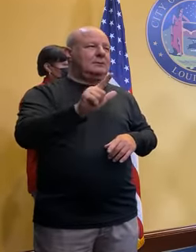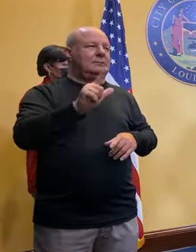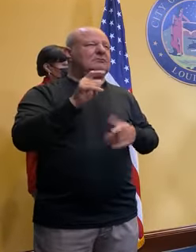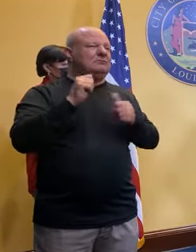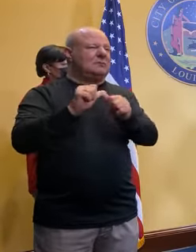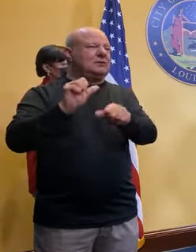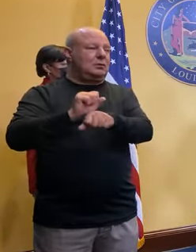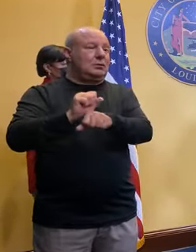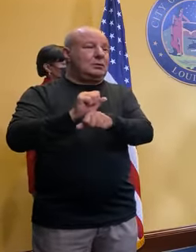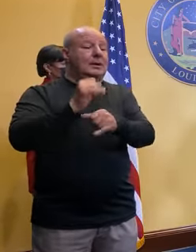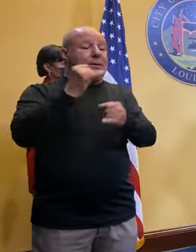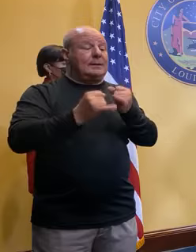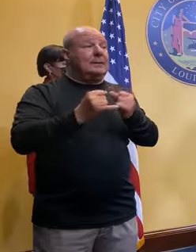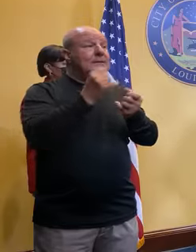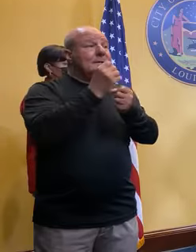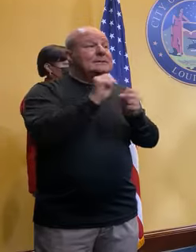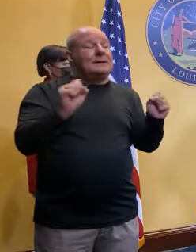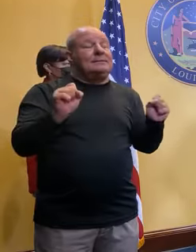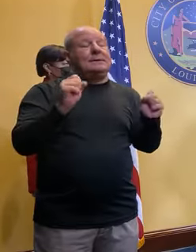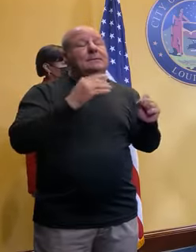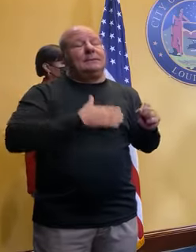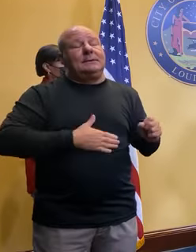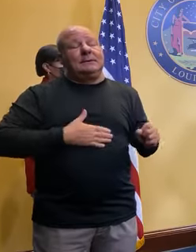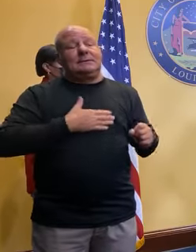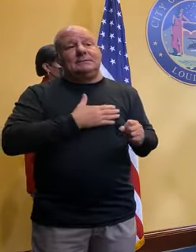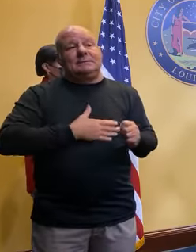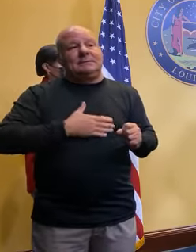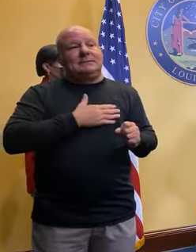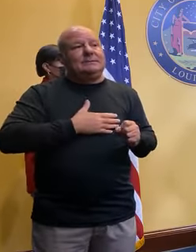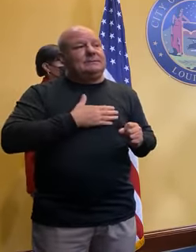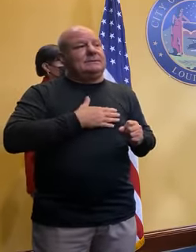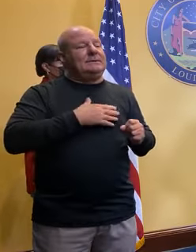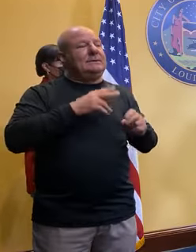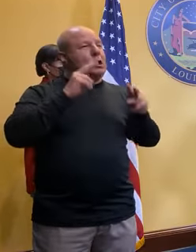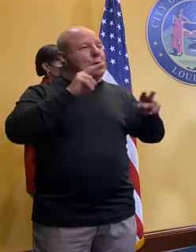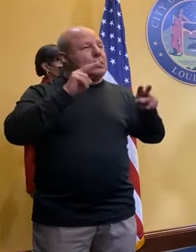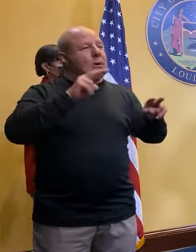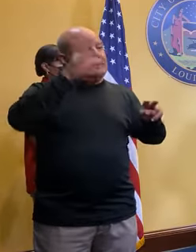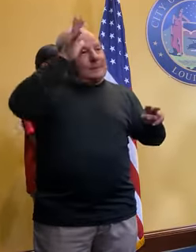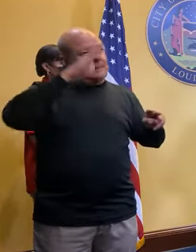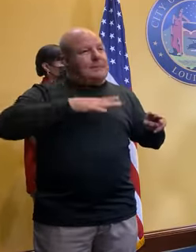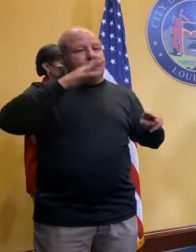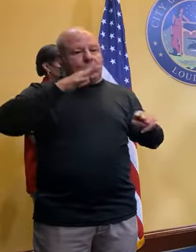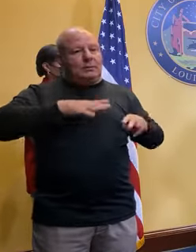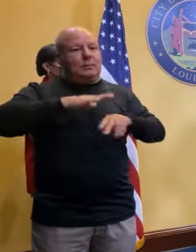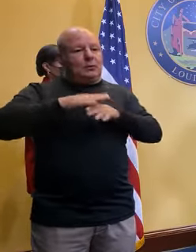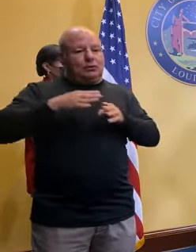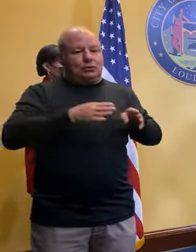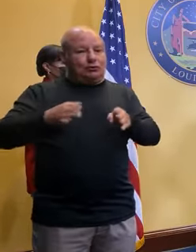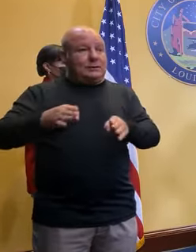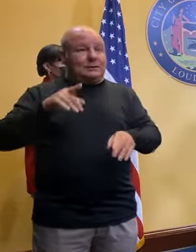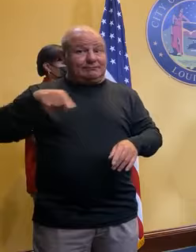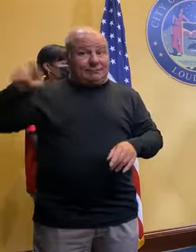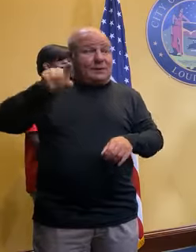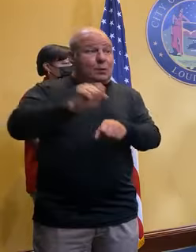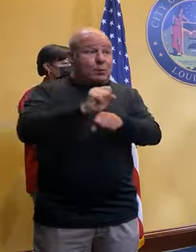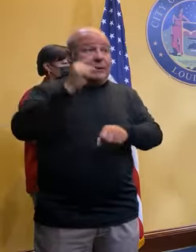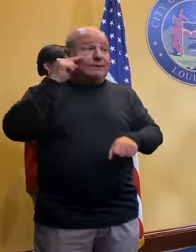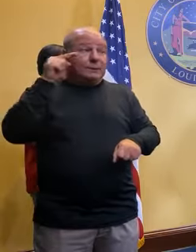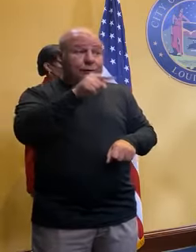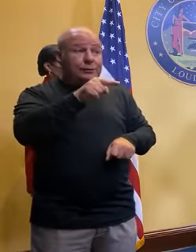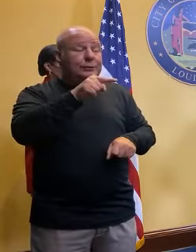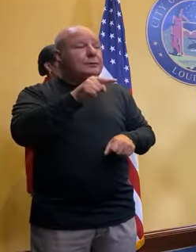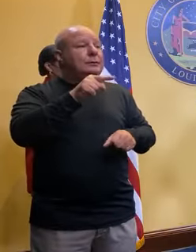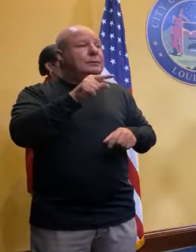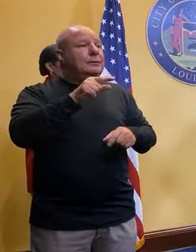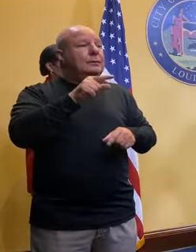thing I'd like to say is safety. Please look out for the men and women on the streets right now. Those folks are working for you. They're also,